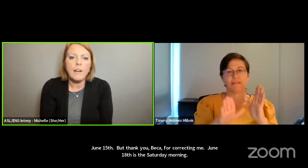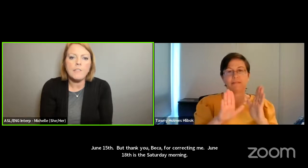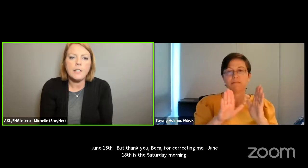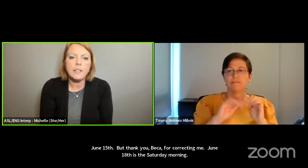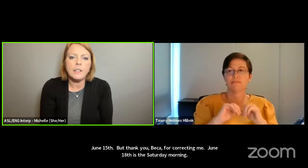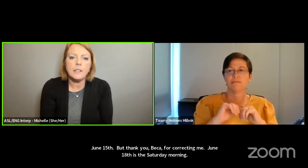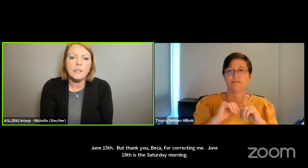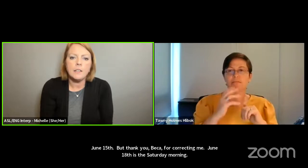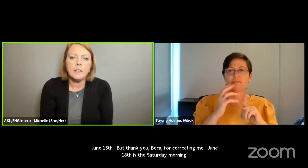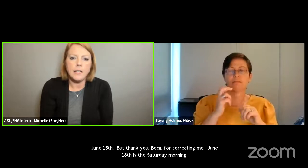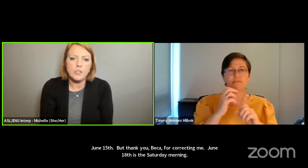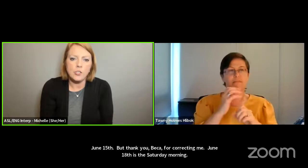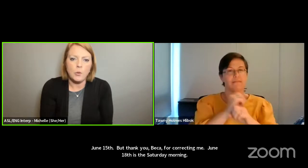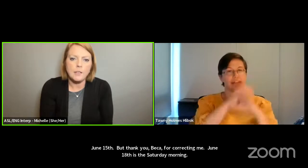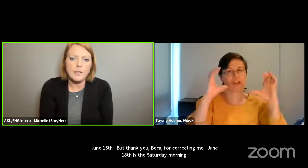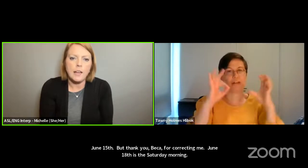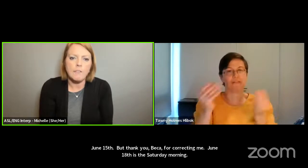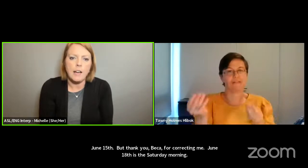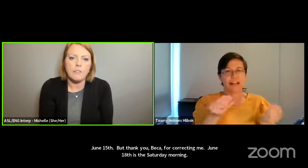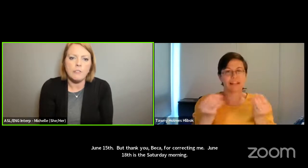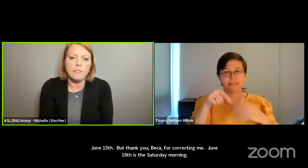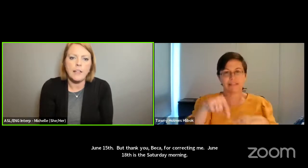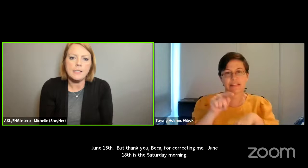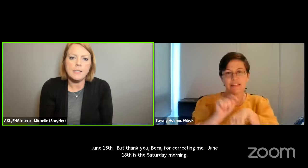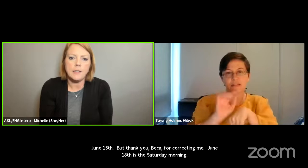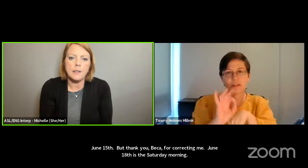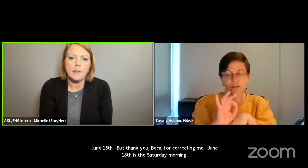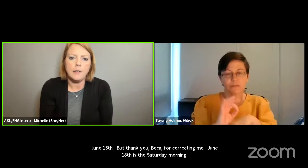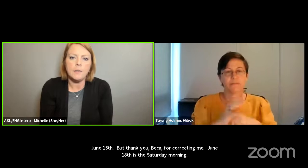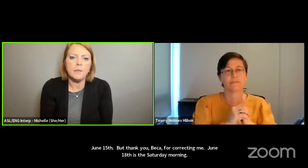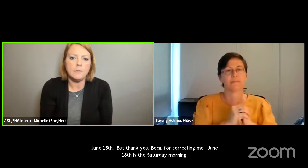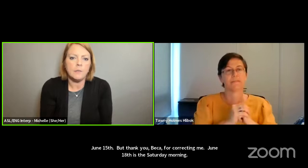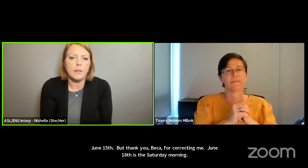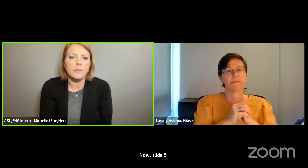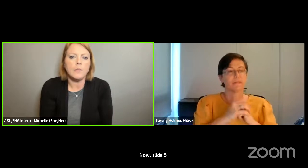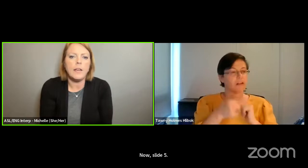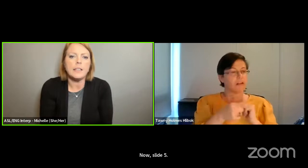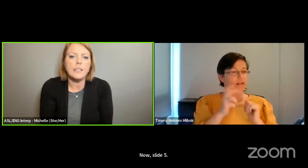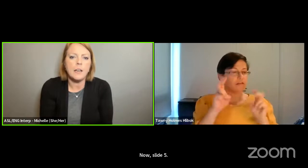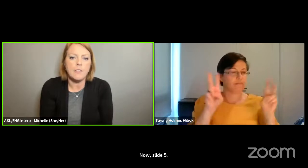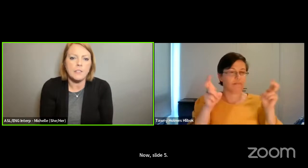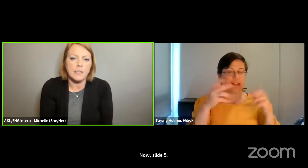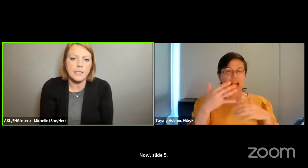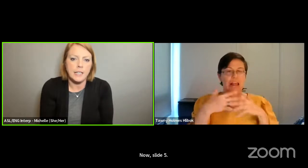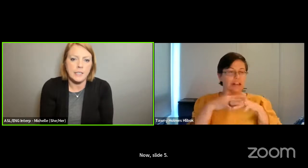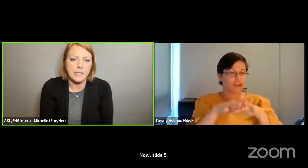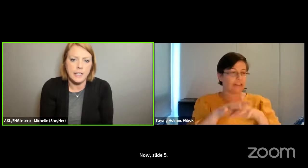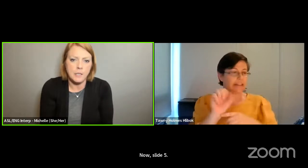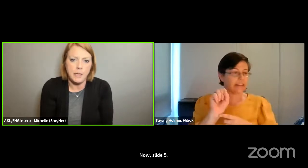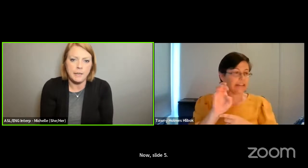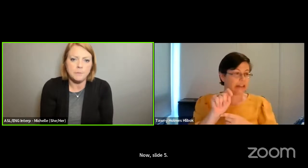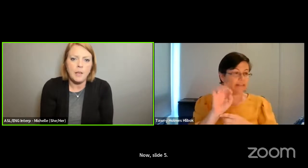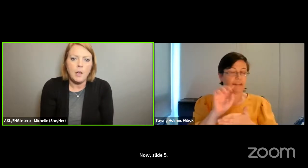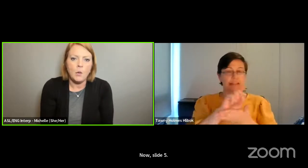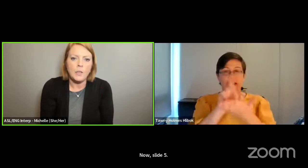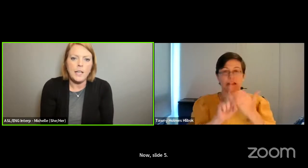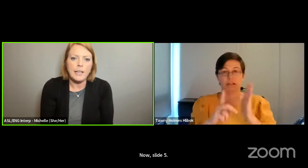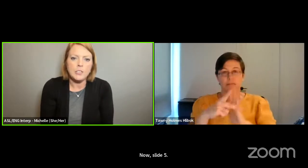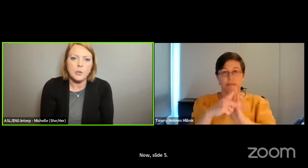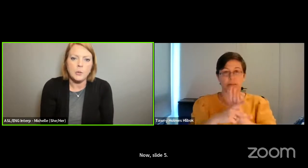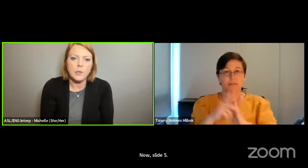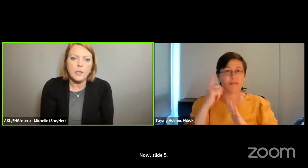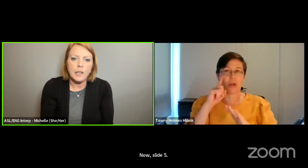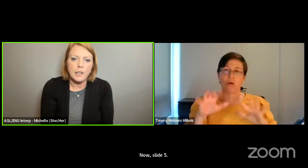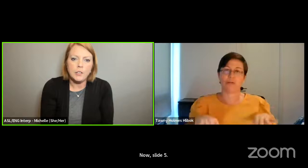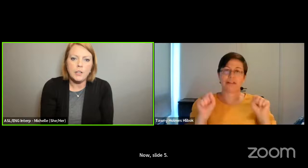The graphic that is shown on slide 5 reflects the idea of facilitating today's meeting. We'd